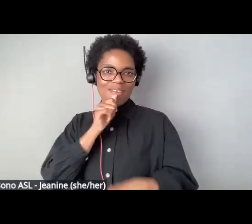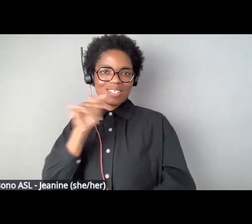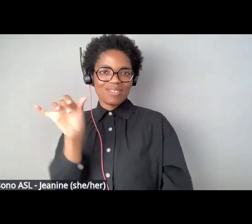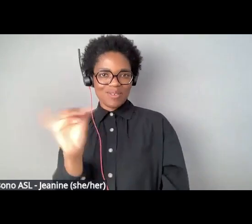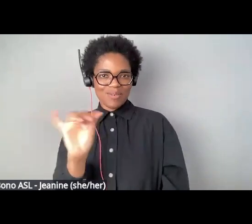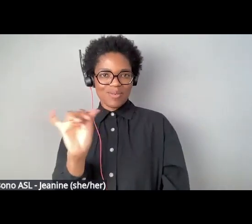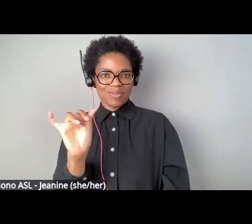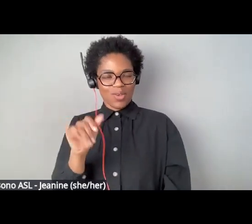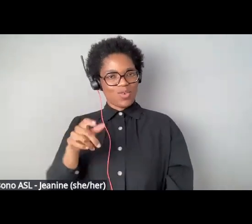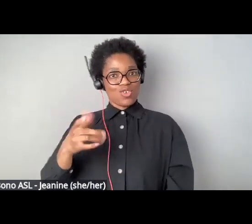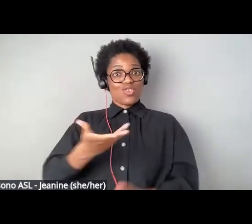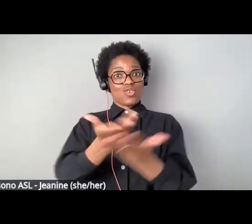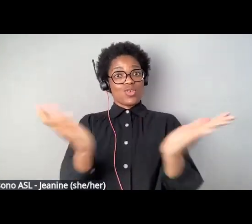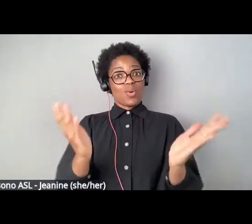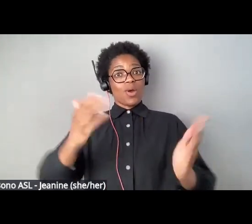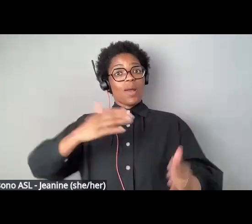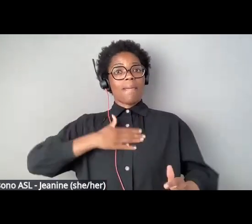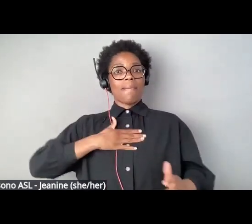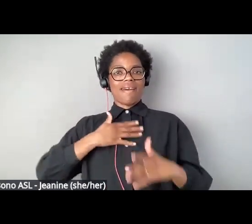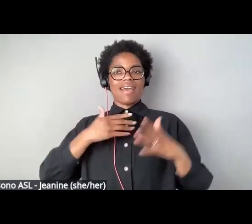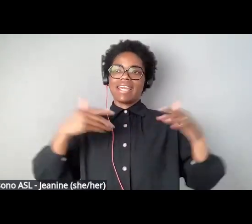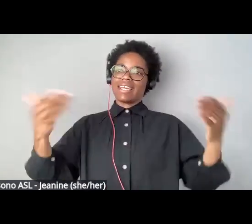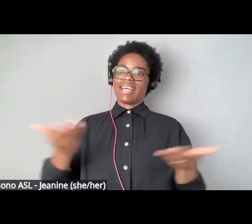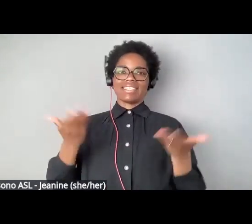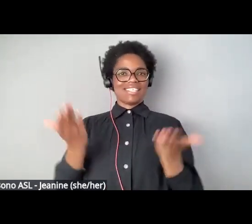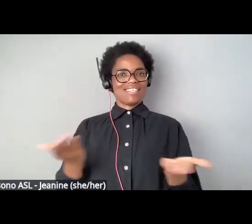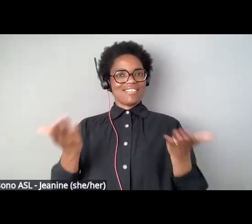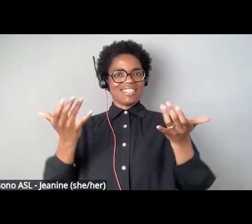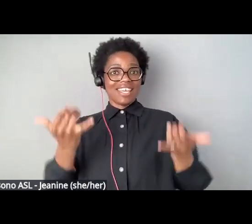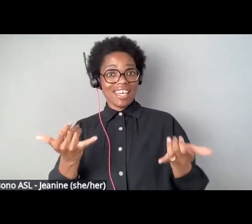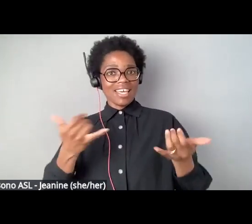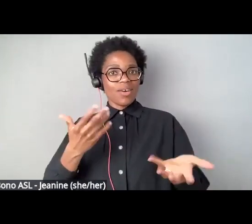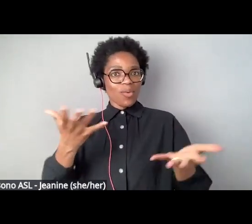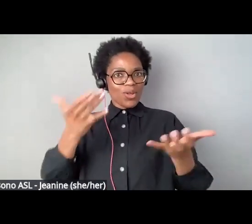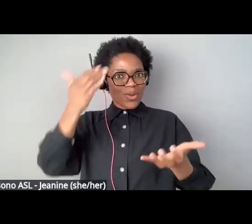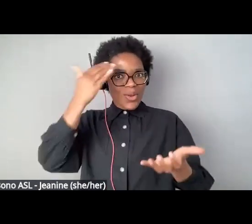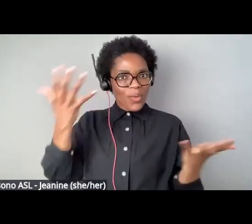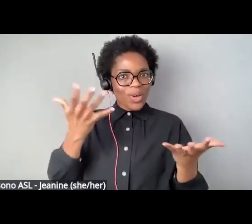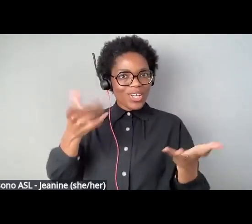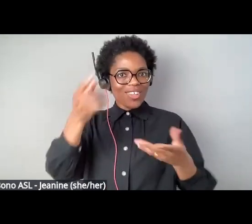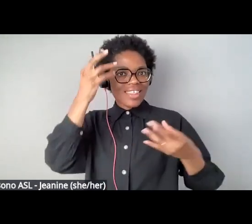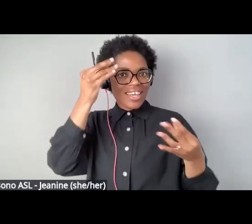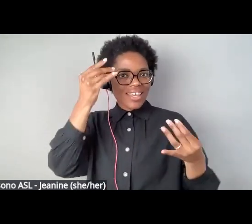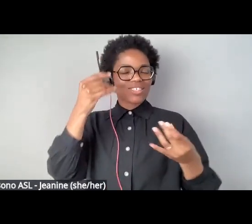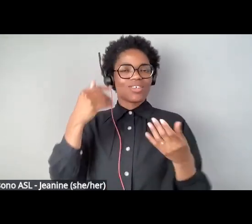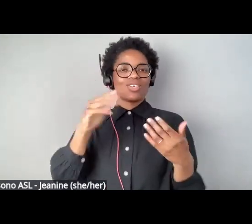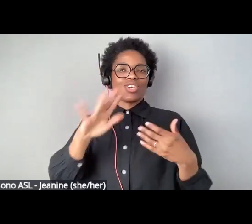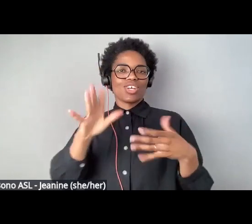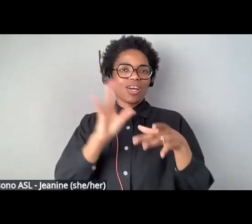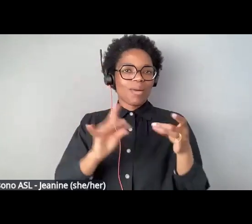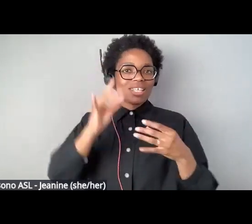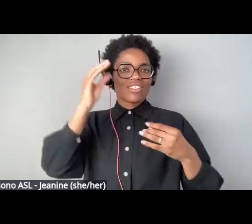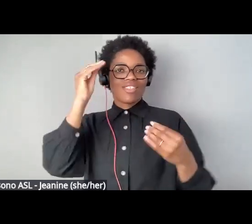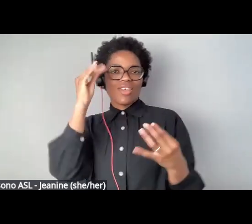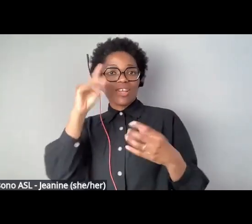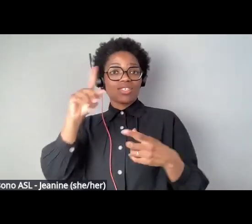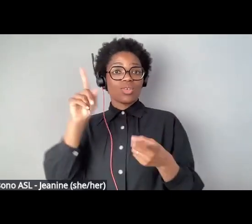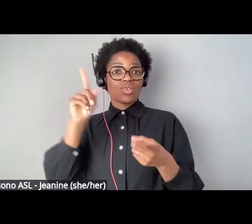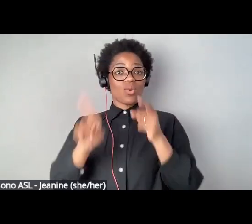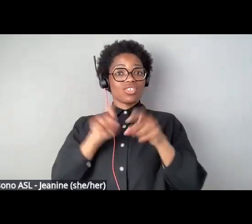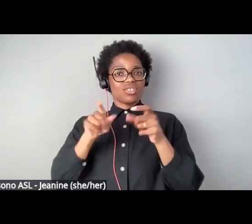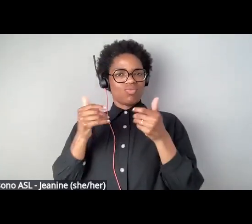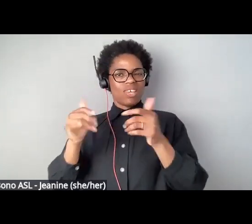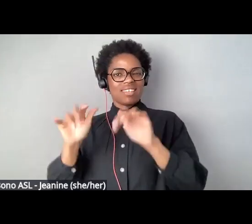thinking. So questions, comments, concerns, share them. It feels especially relevant to